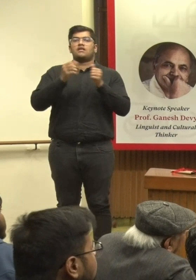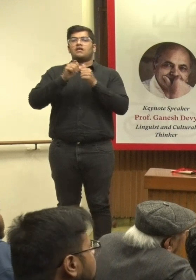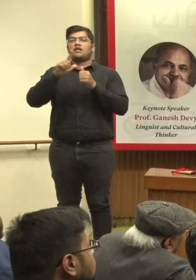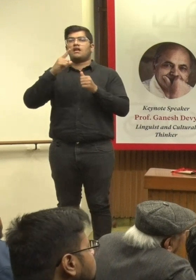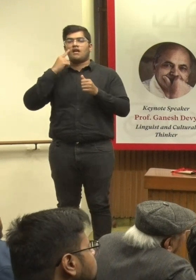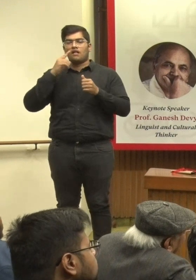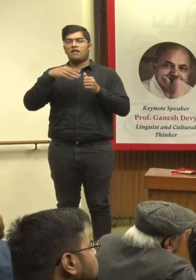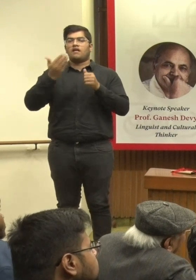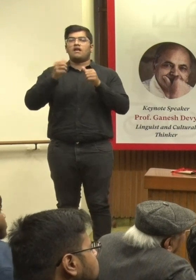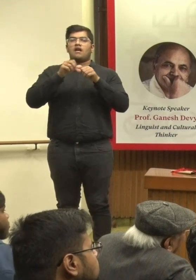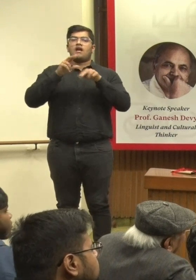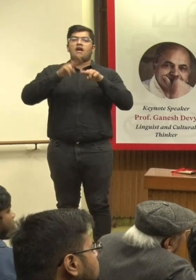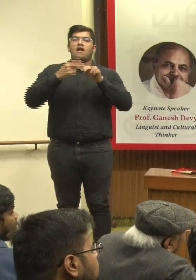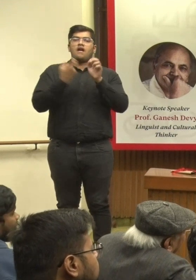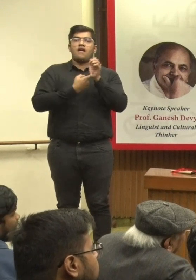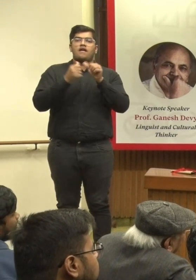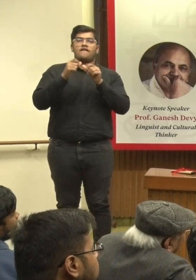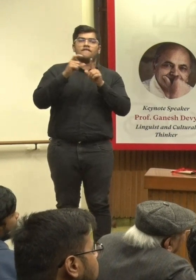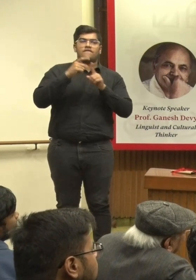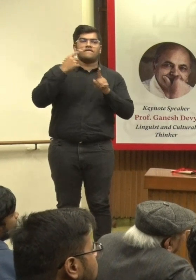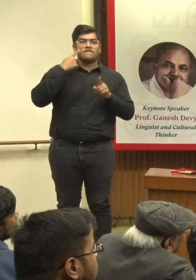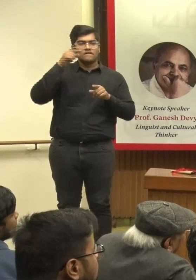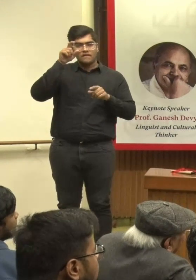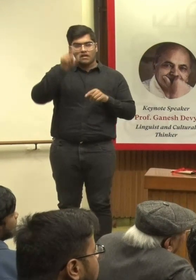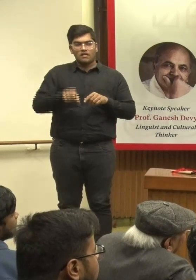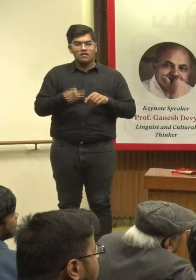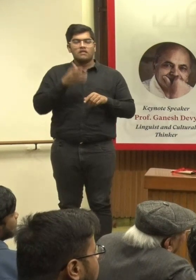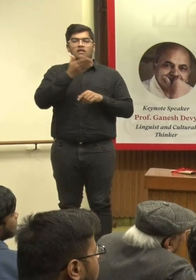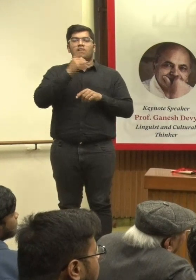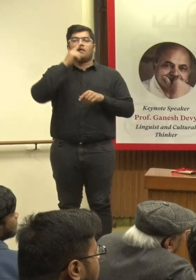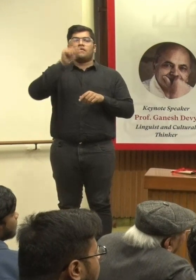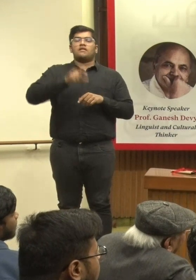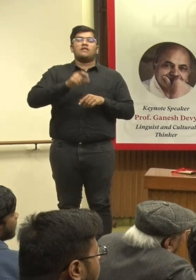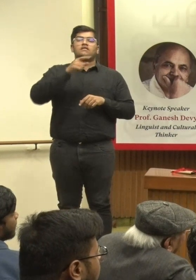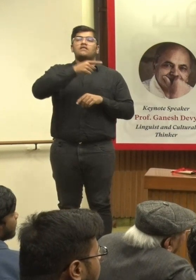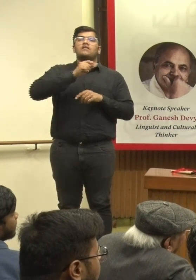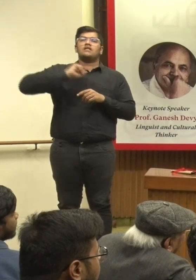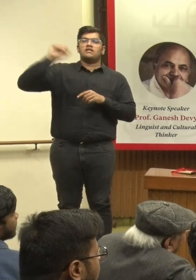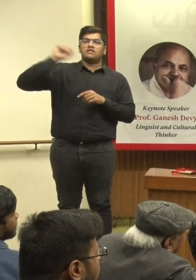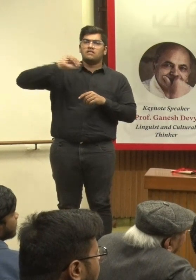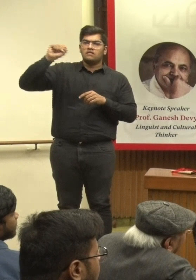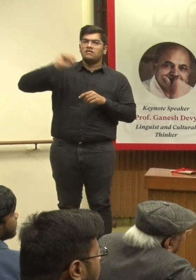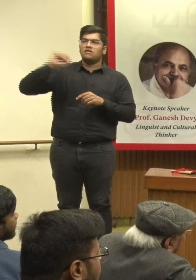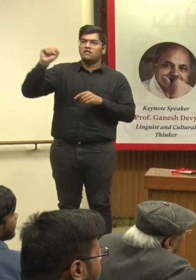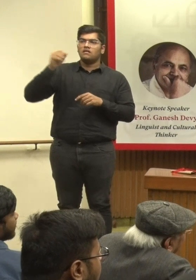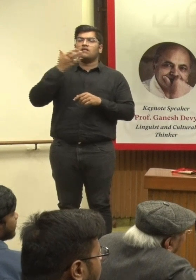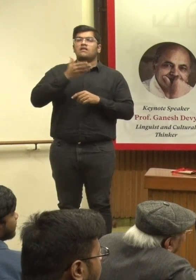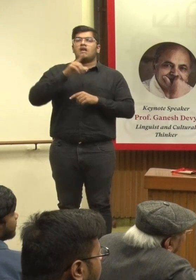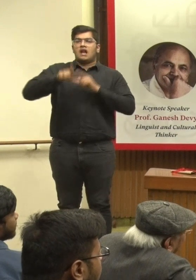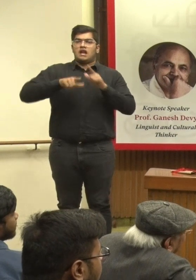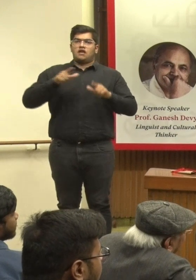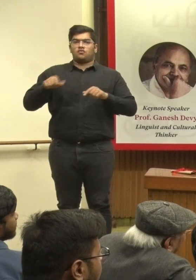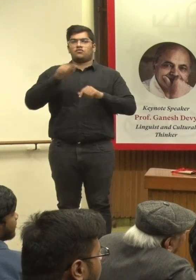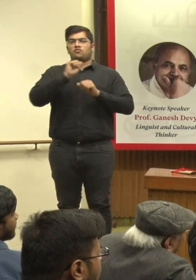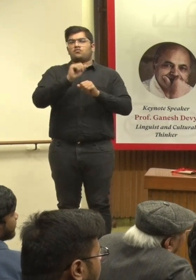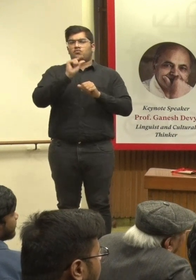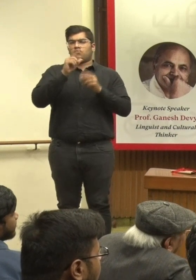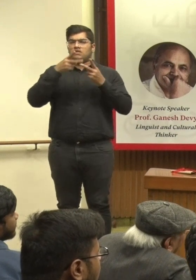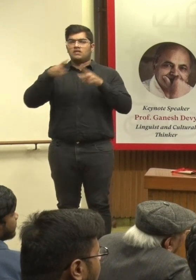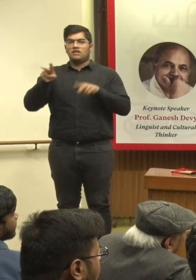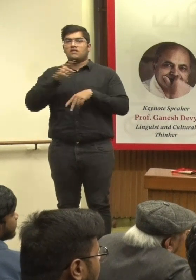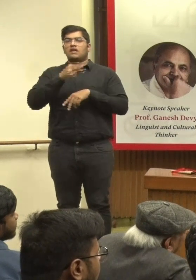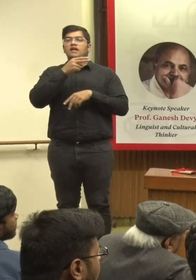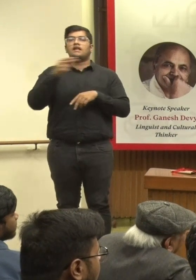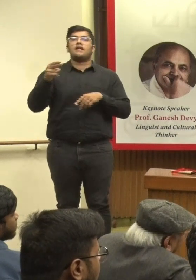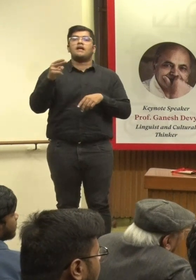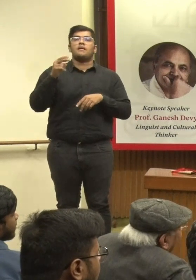was protesting, well, he was, in his times, languages behave differently, so he was not called